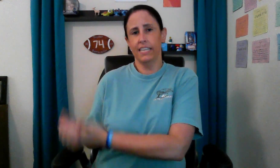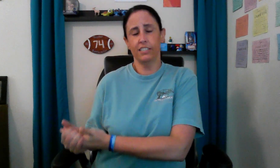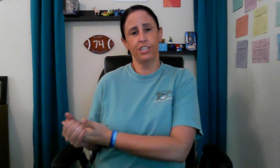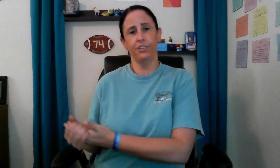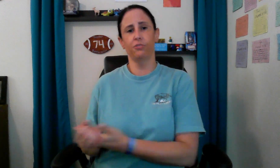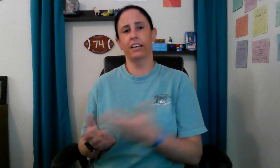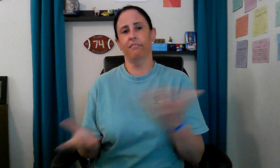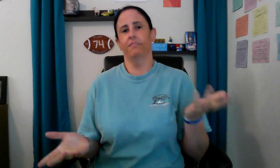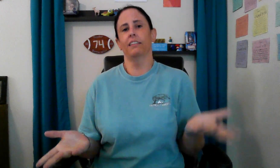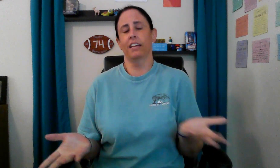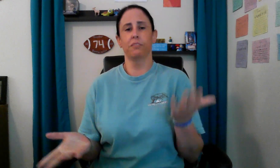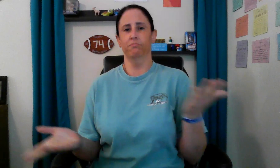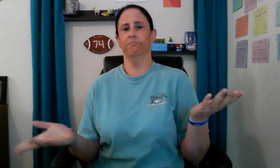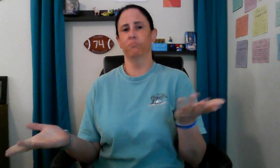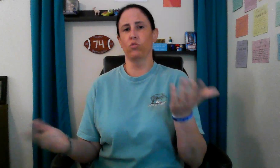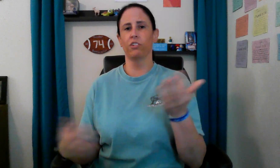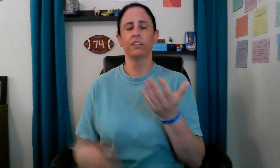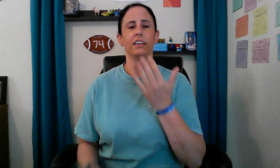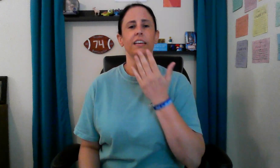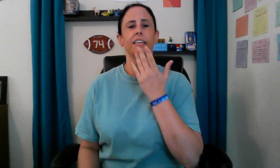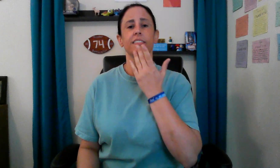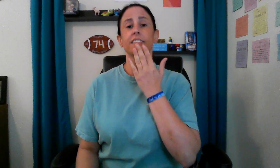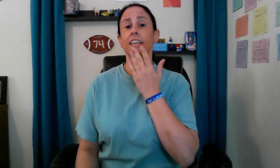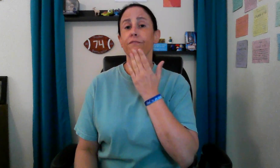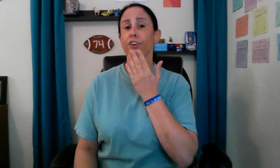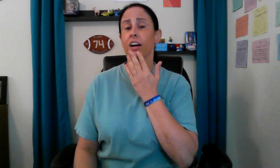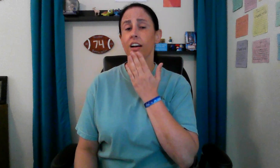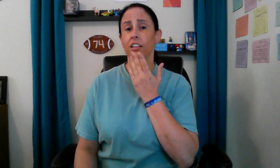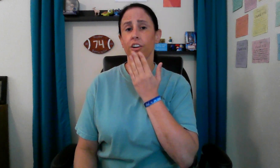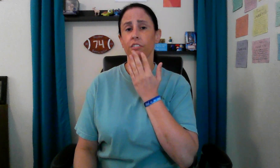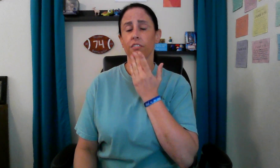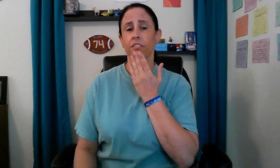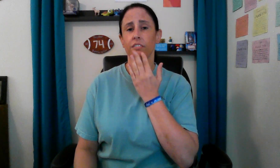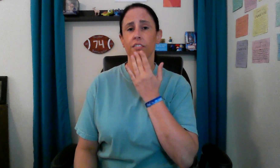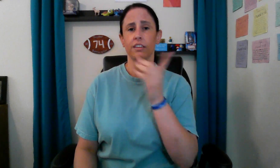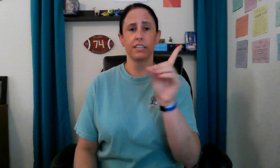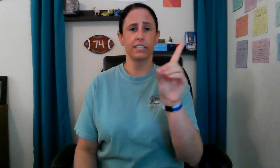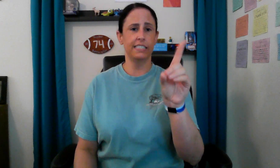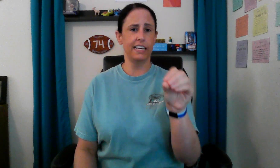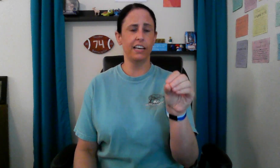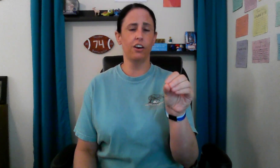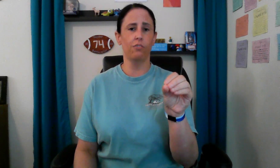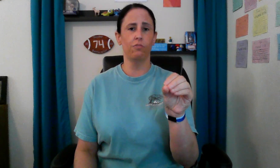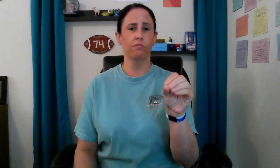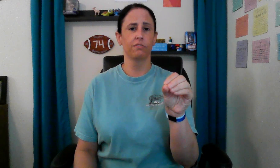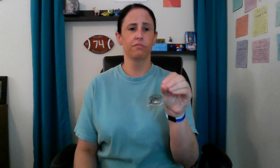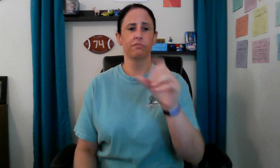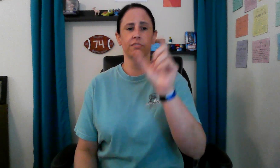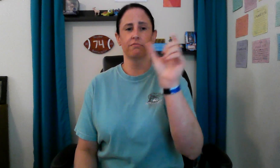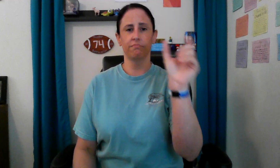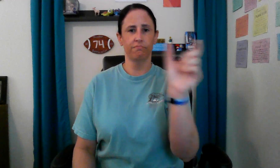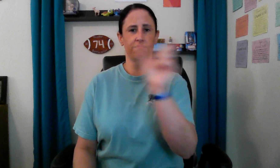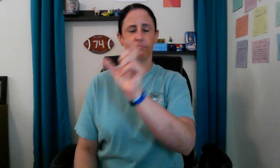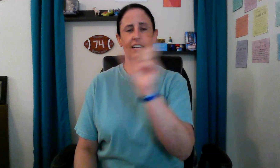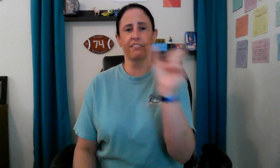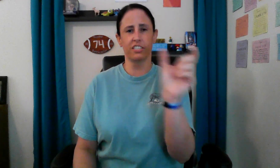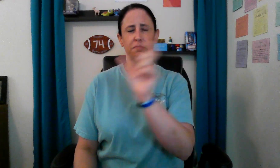to do and I like more is the sign for color, D-O. think of the spelling